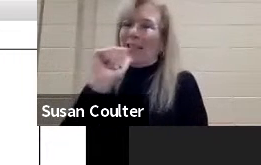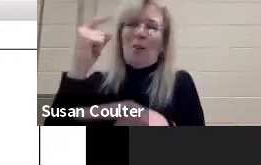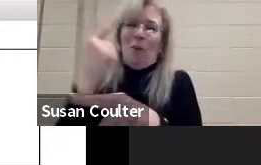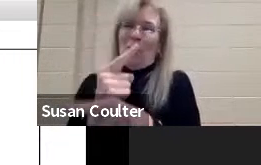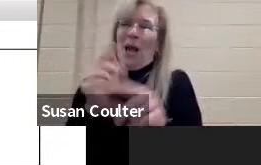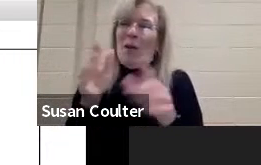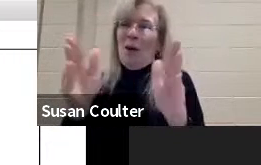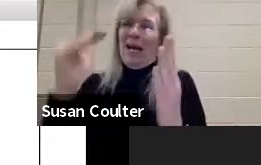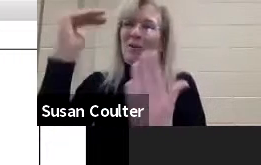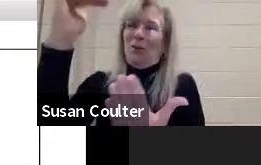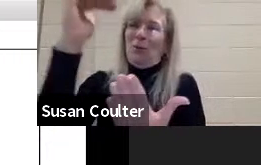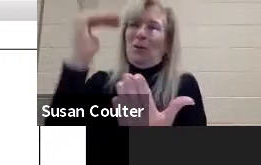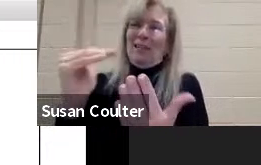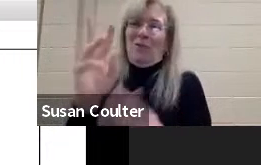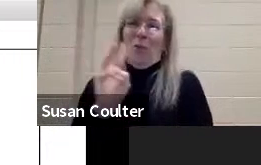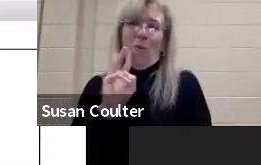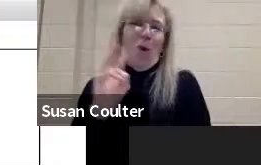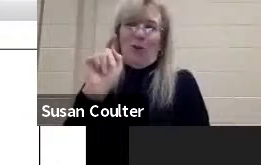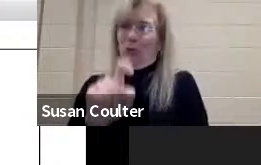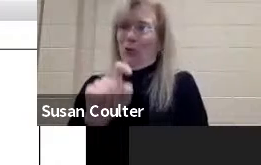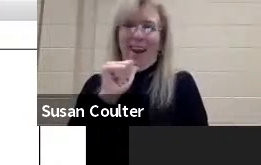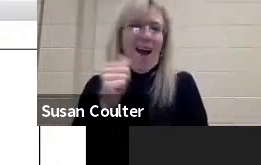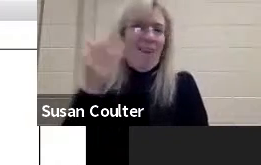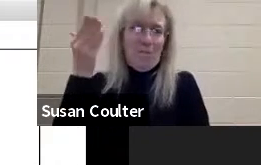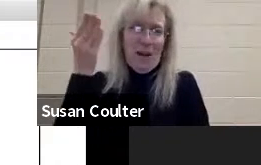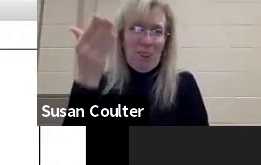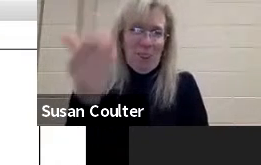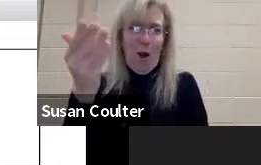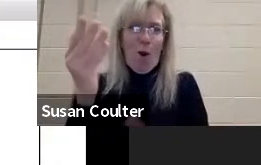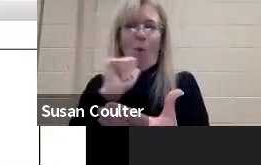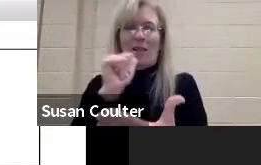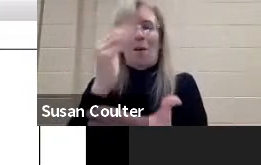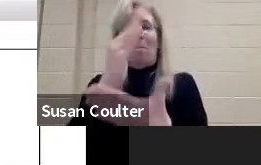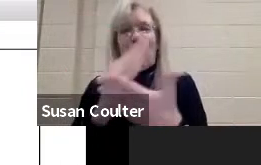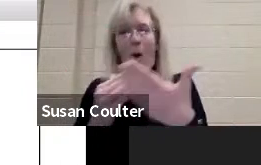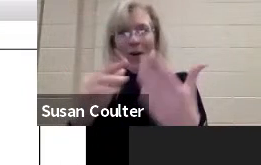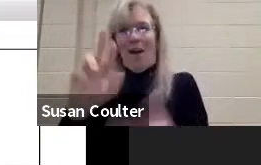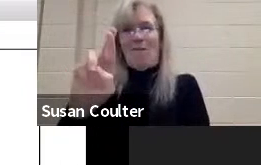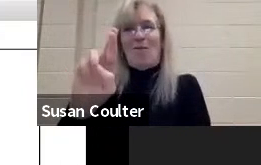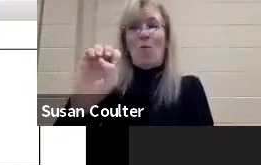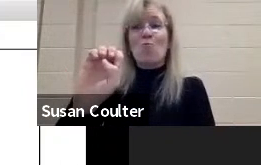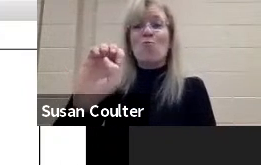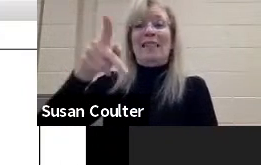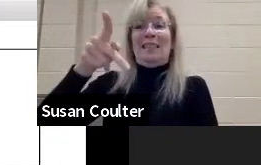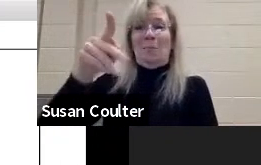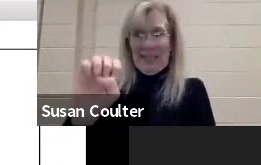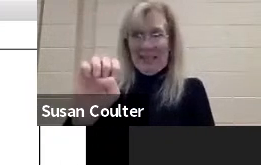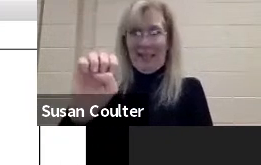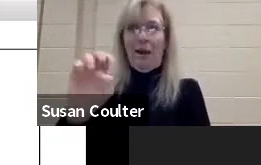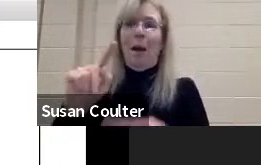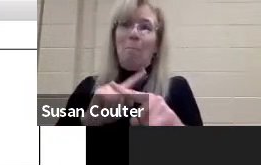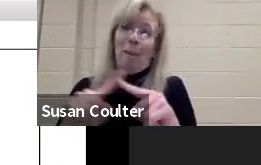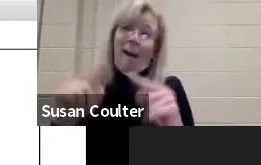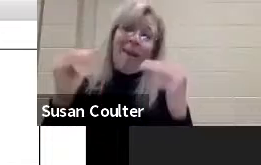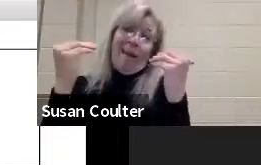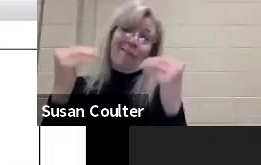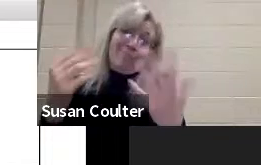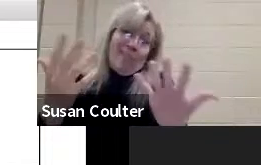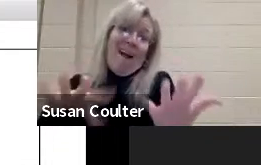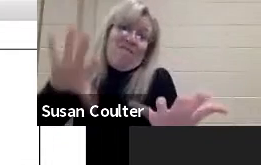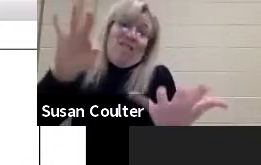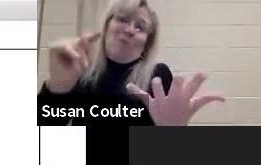That wasn't the right way to list. The water should not have been there. It wasn't part of the recipe.